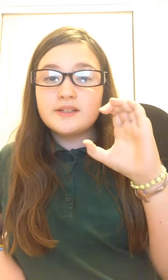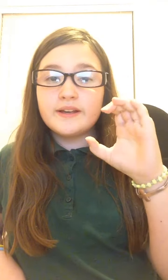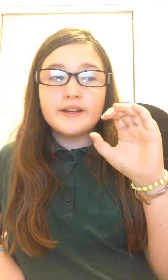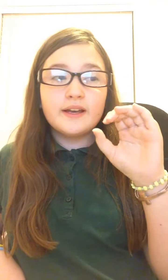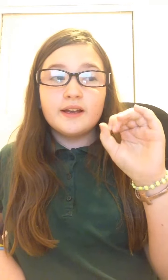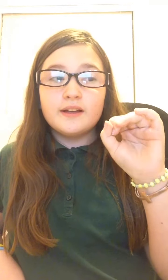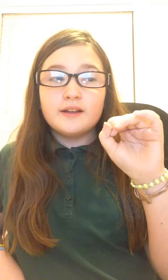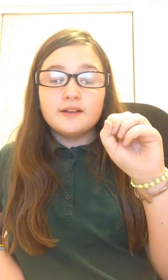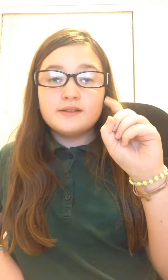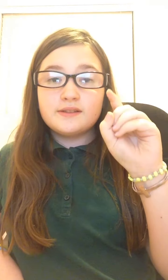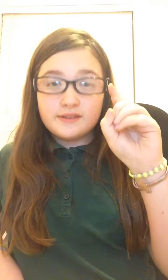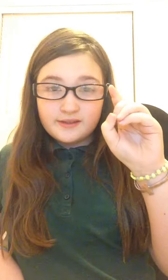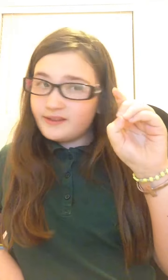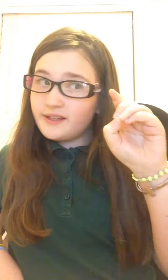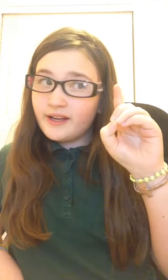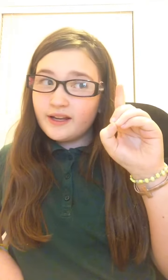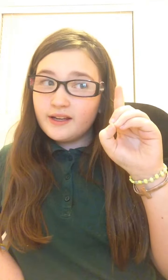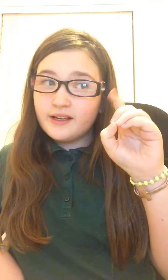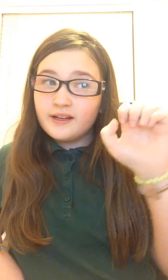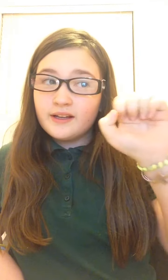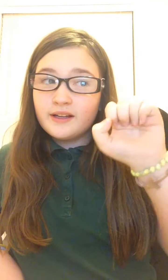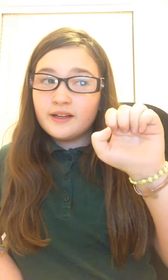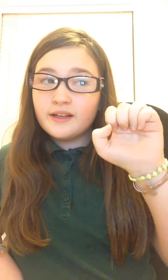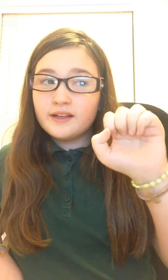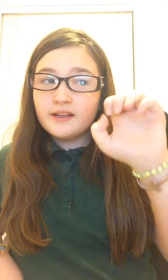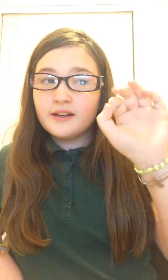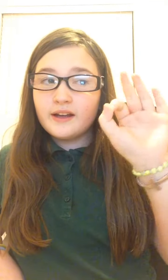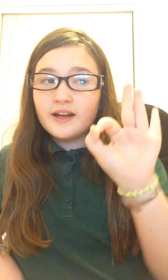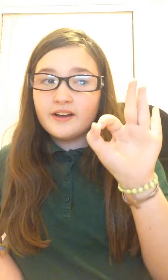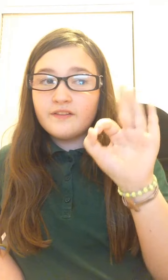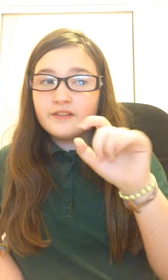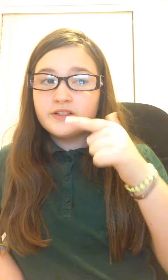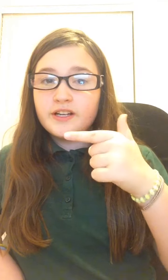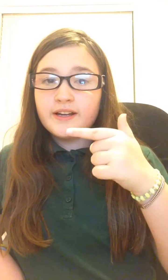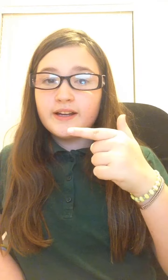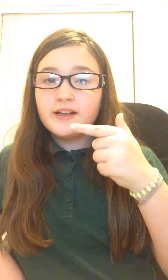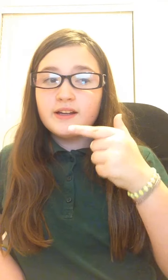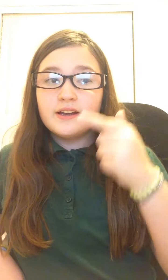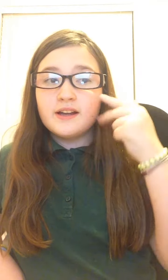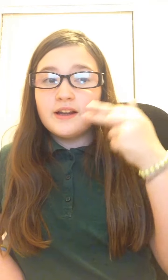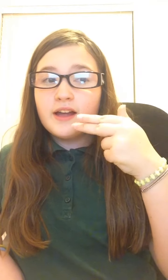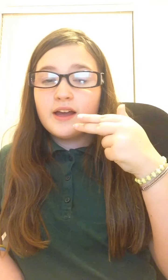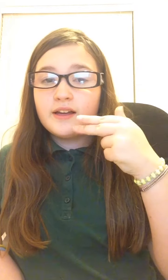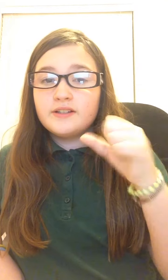C, D, E, F, G, H,